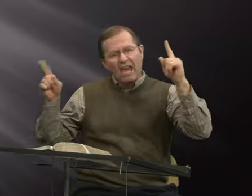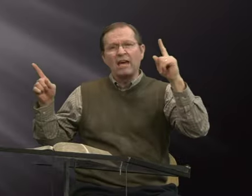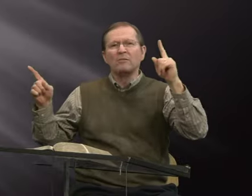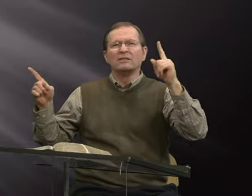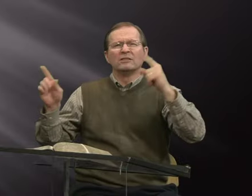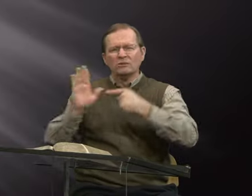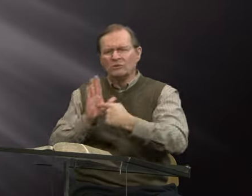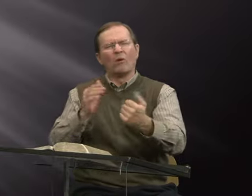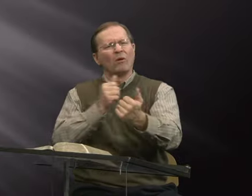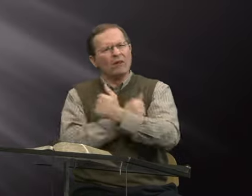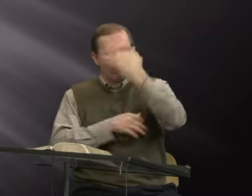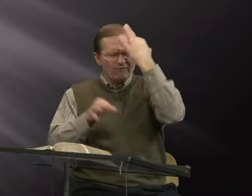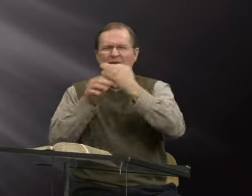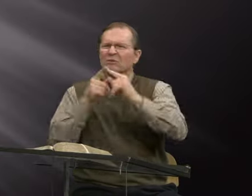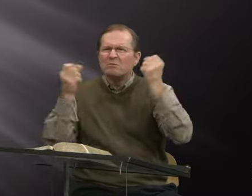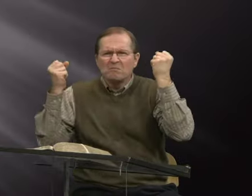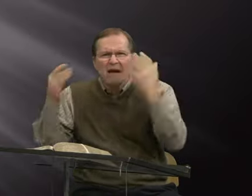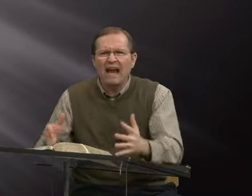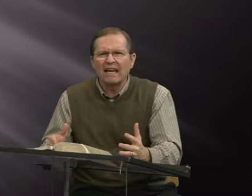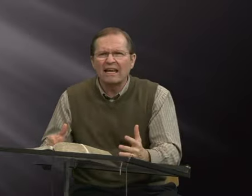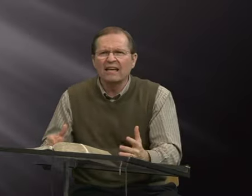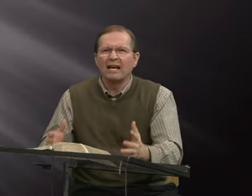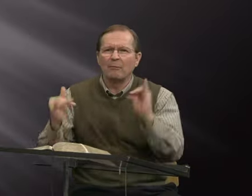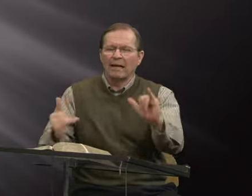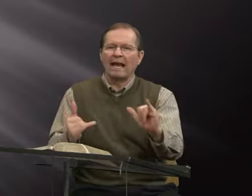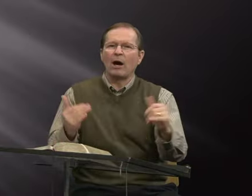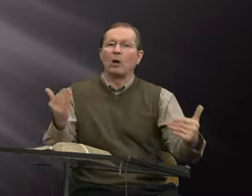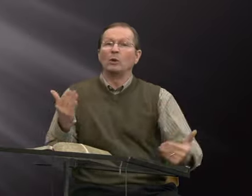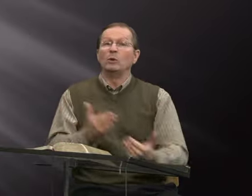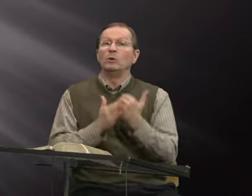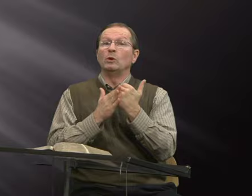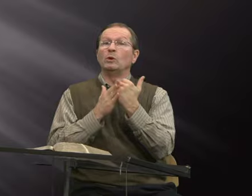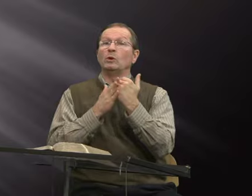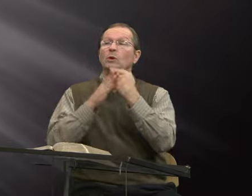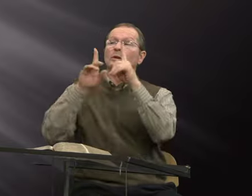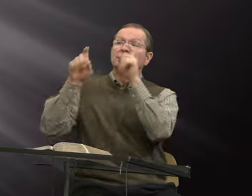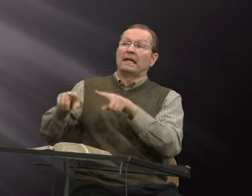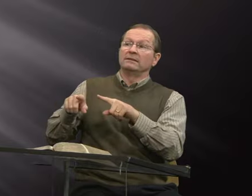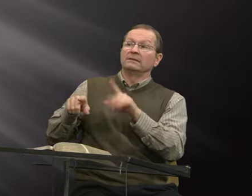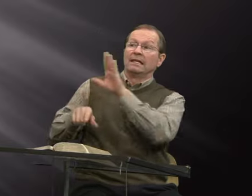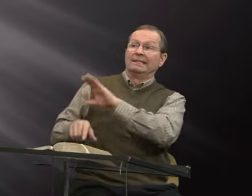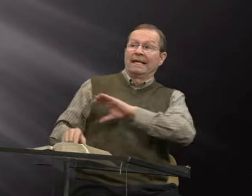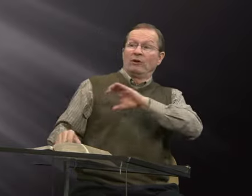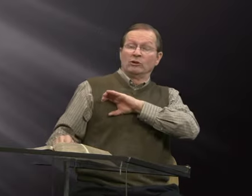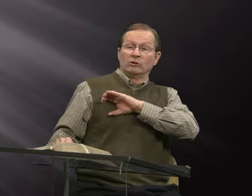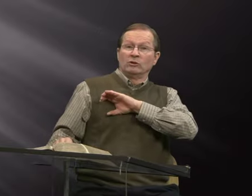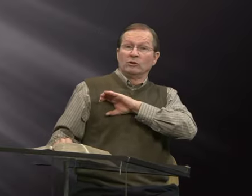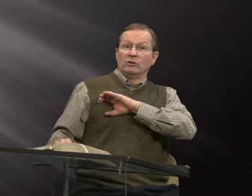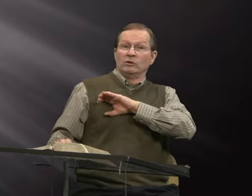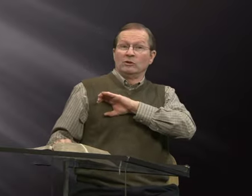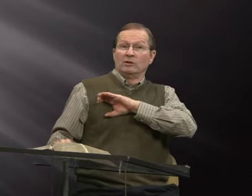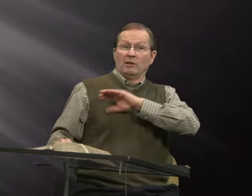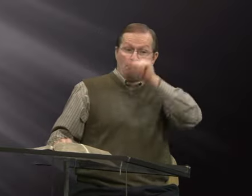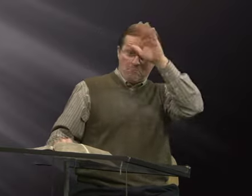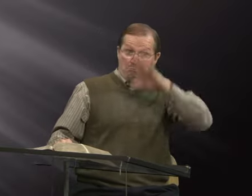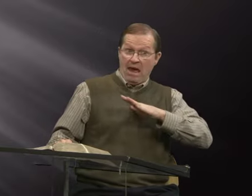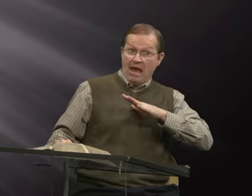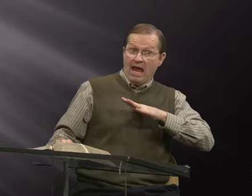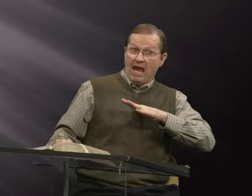faith? Are you willing to forgive? That boss Philemon, he has a new test in front of him. Oh, he'd been